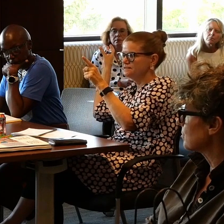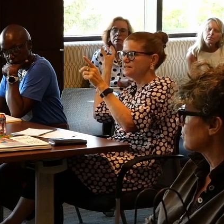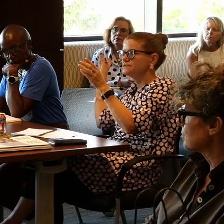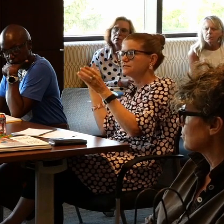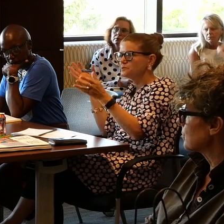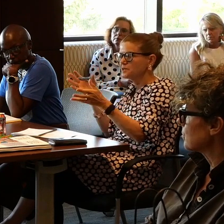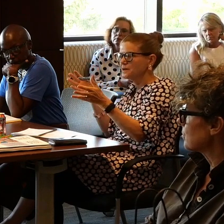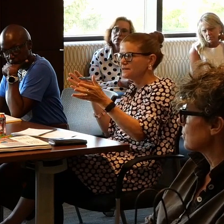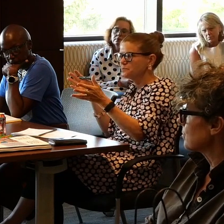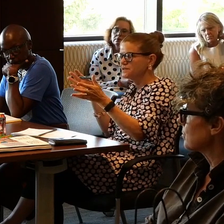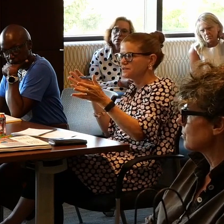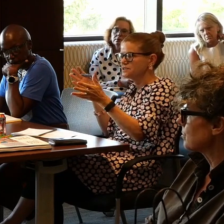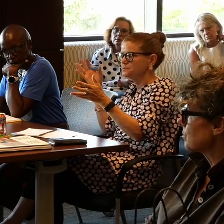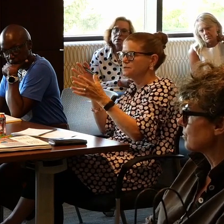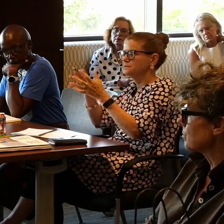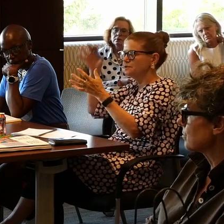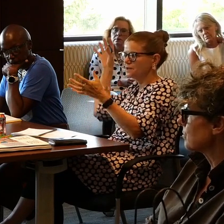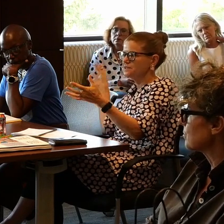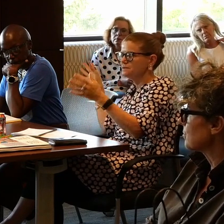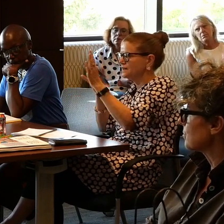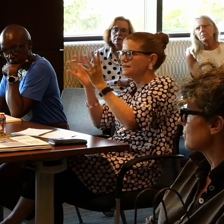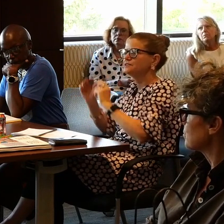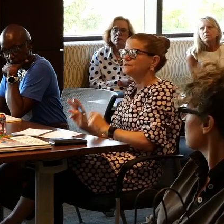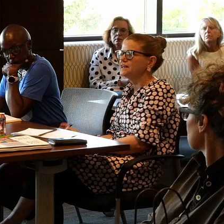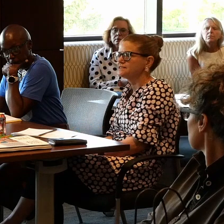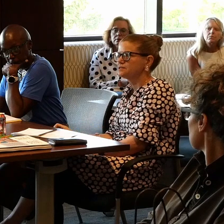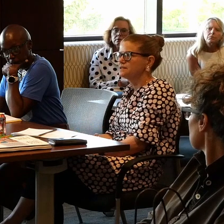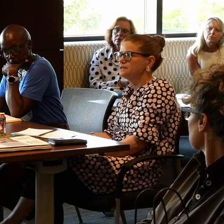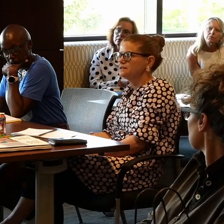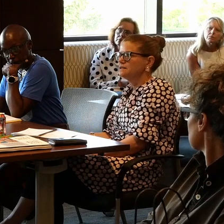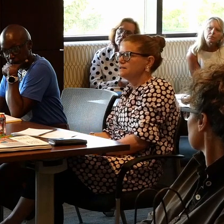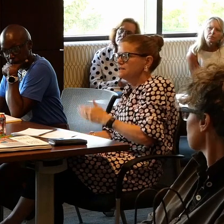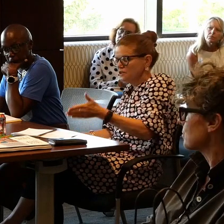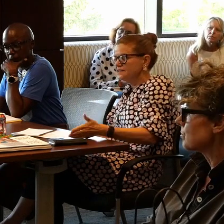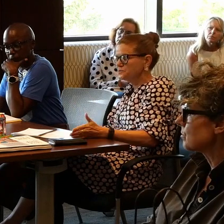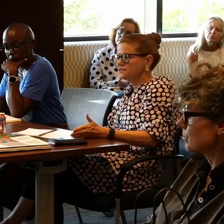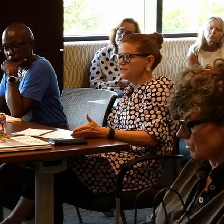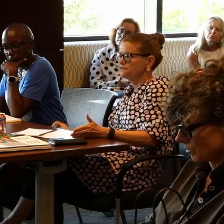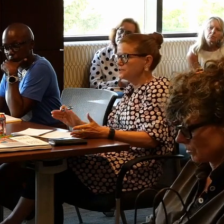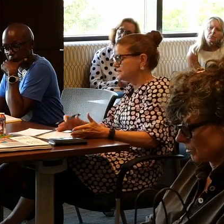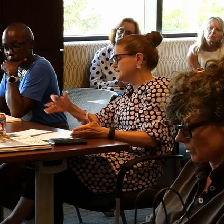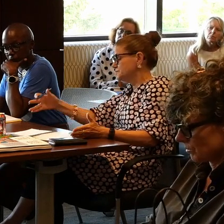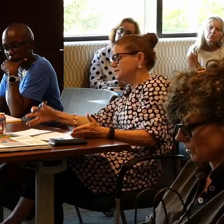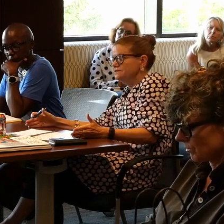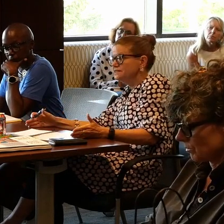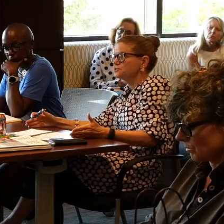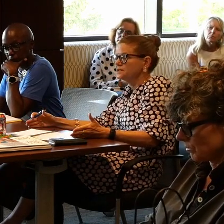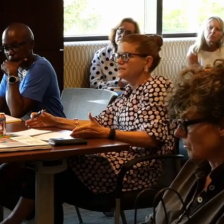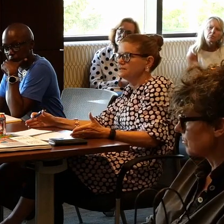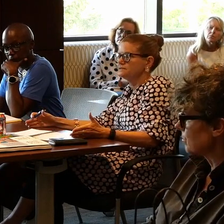is, they did eventually bring back the production, but okay. You know, yes. I don't know if that's... Yeah, so the loss was there at first. I